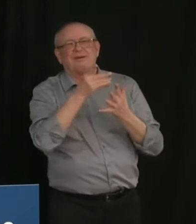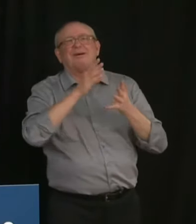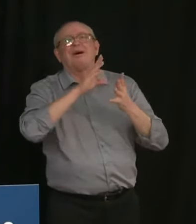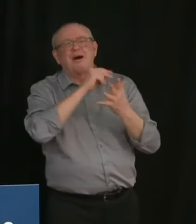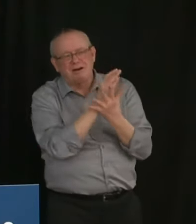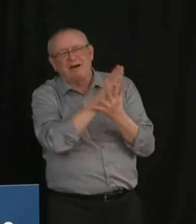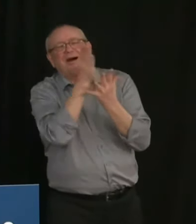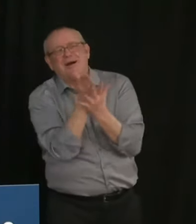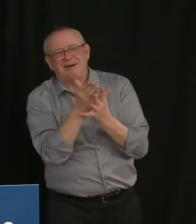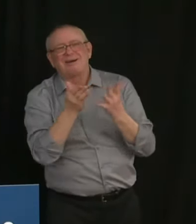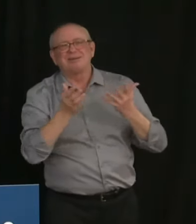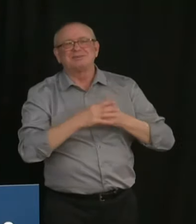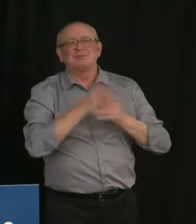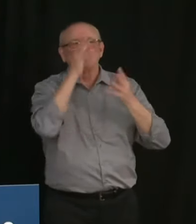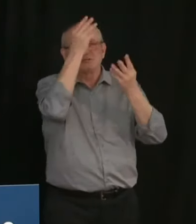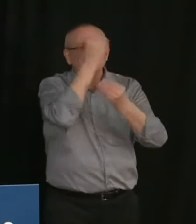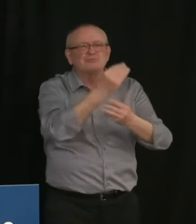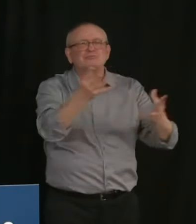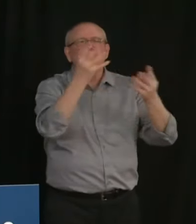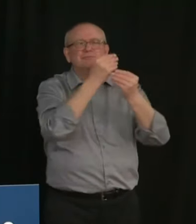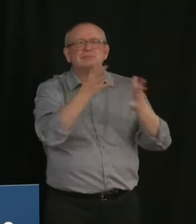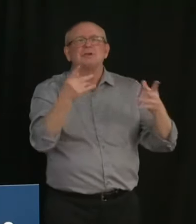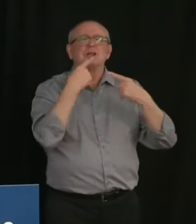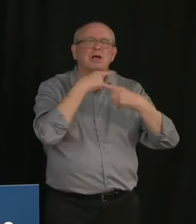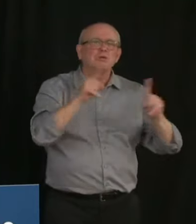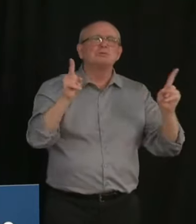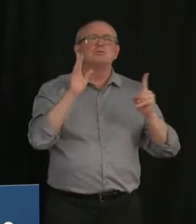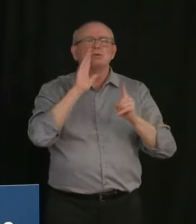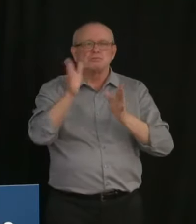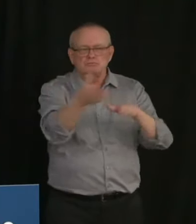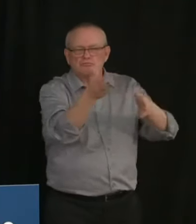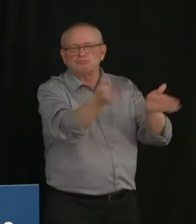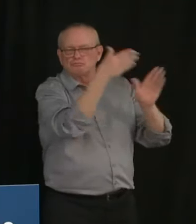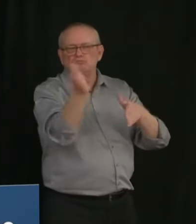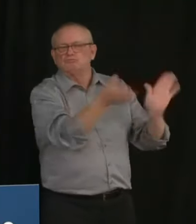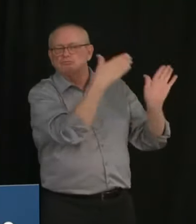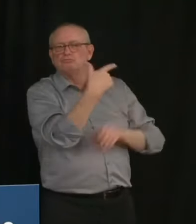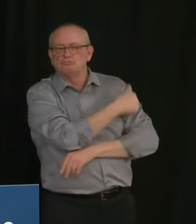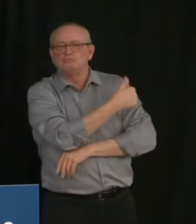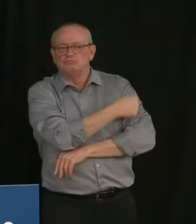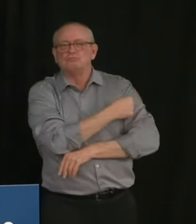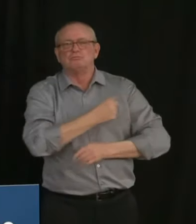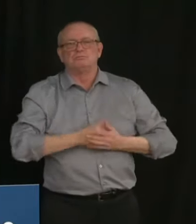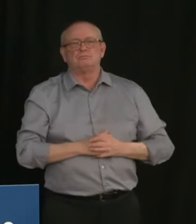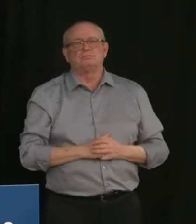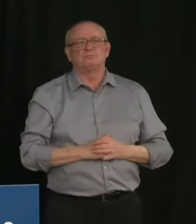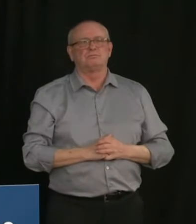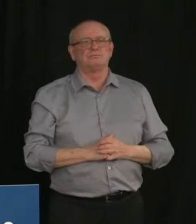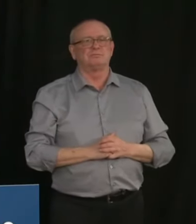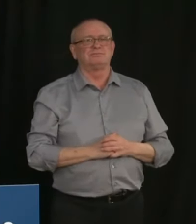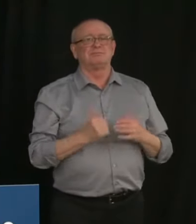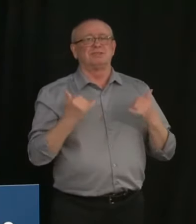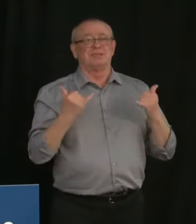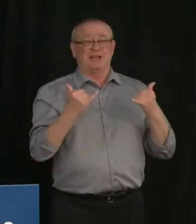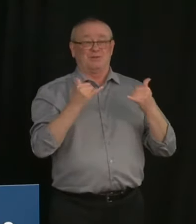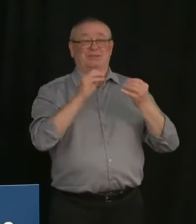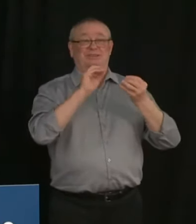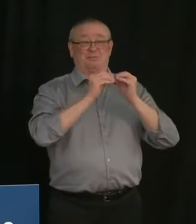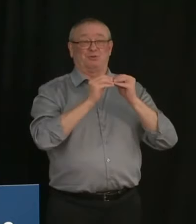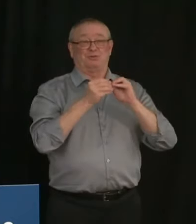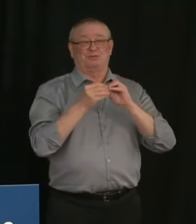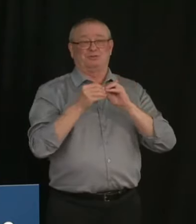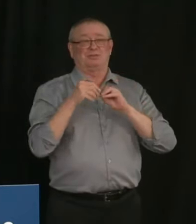eligibility in the weeks and months ahead. Turning to today's numbers, over the last 24 hours, we have